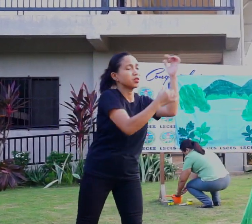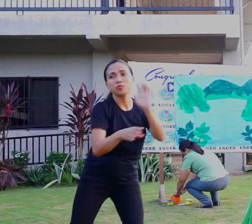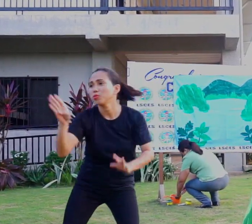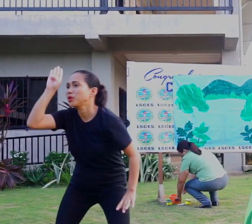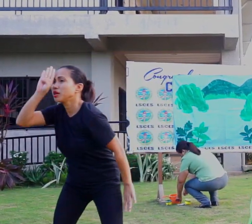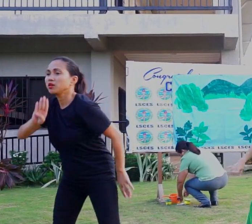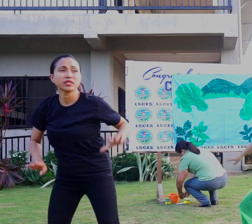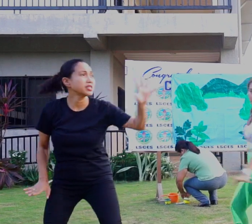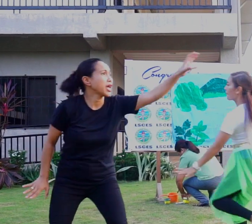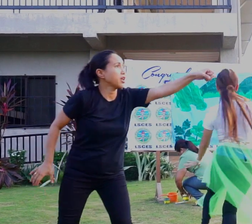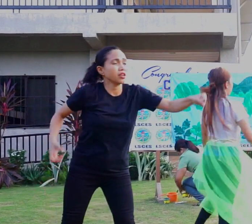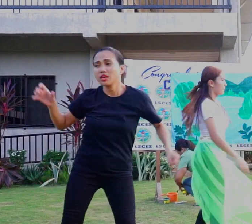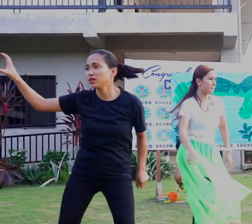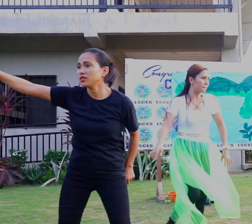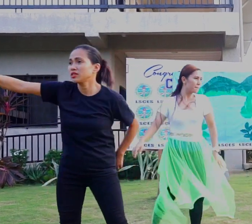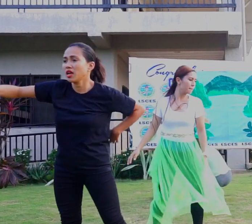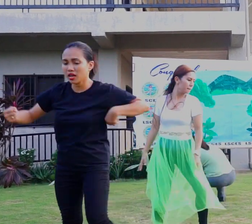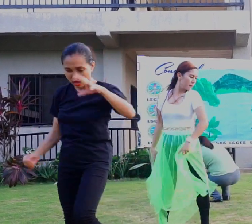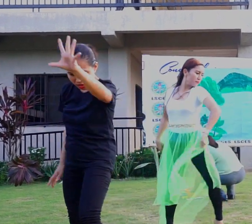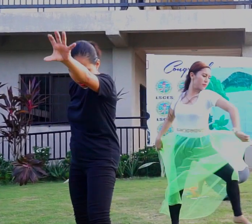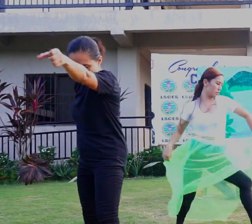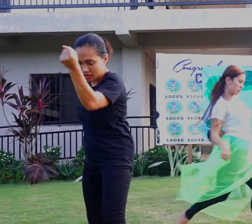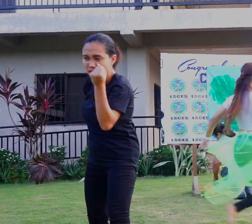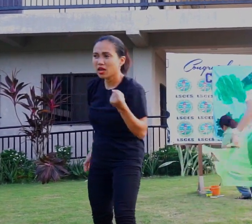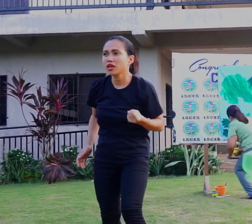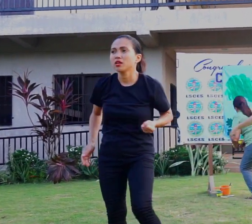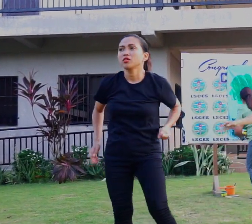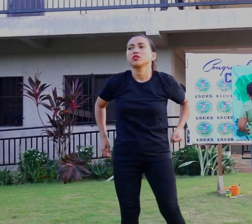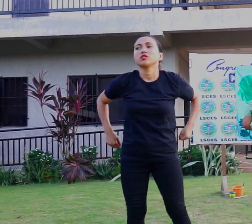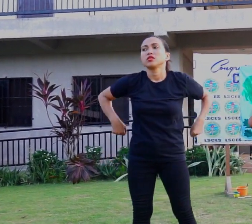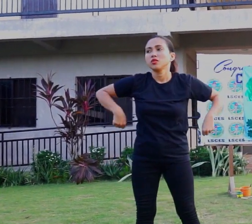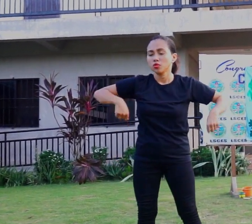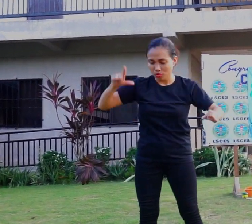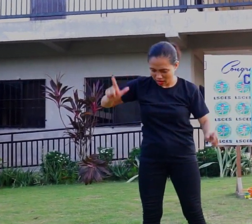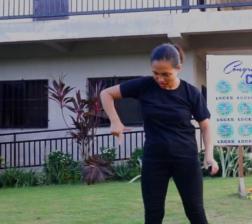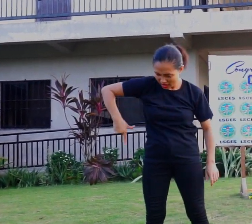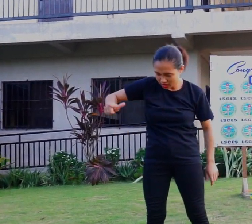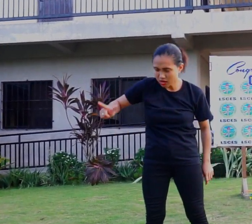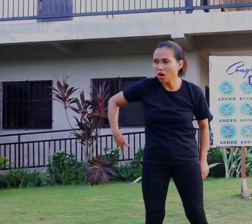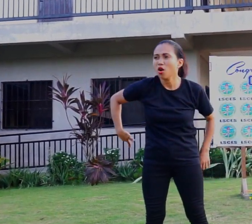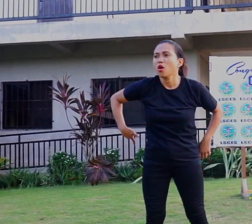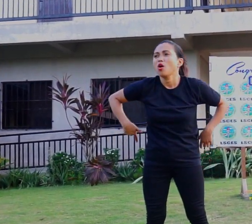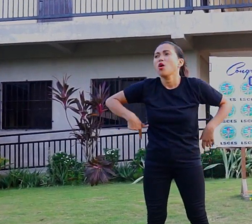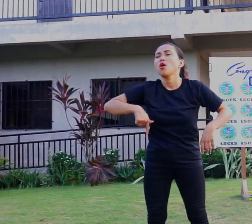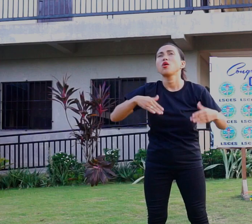Listen take? Can we take? Can we take? Till it's too late?